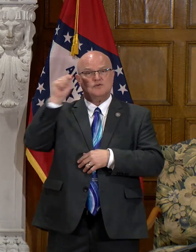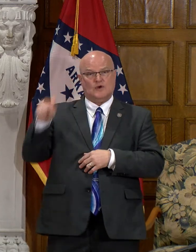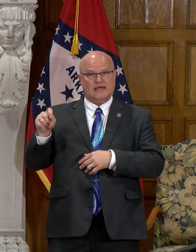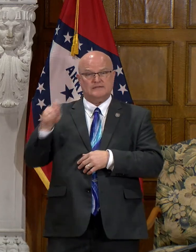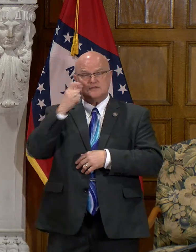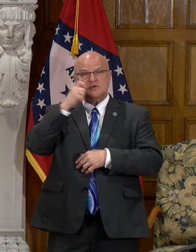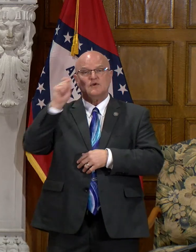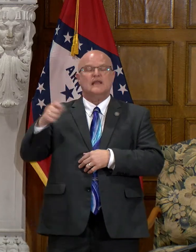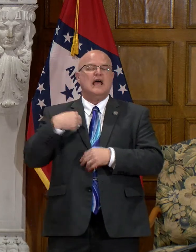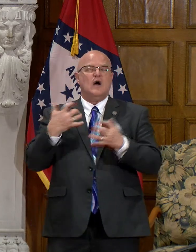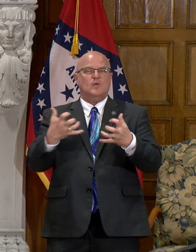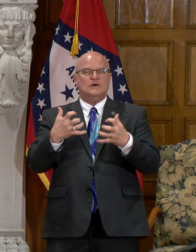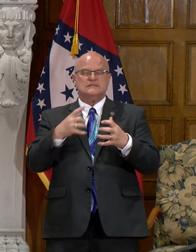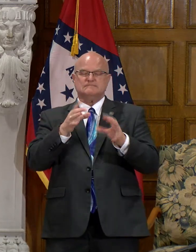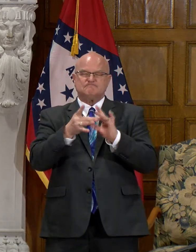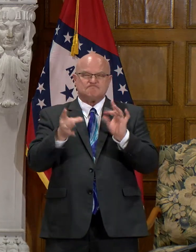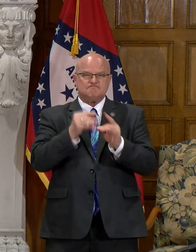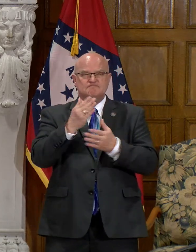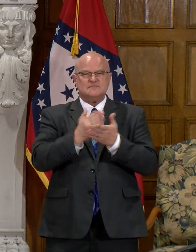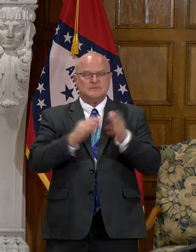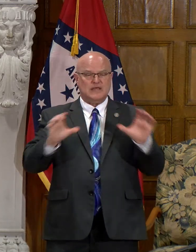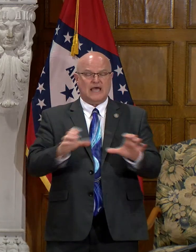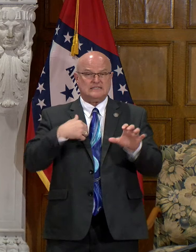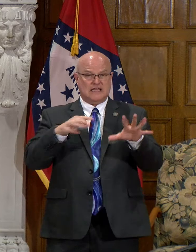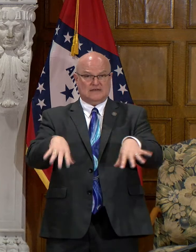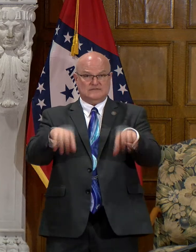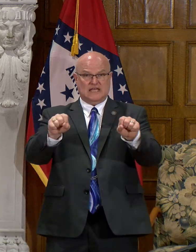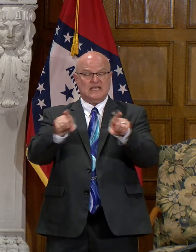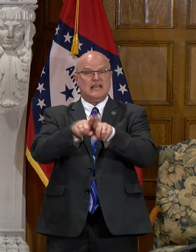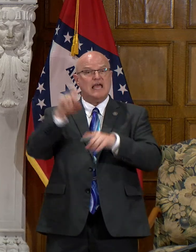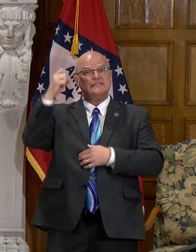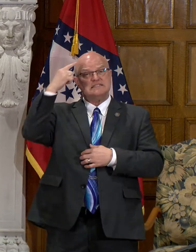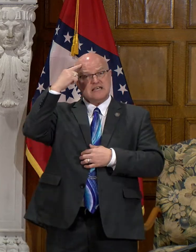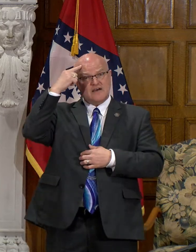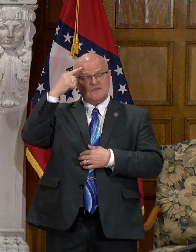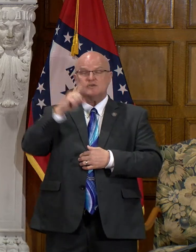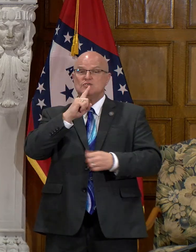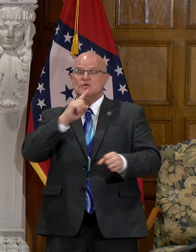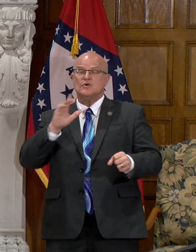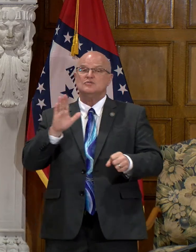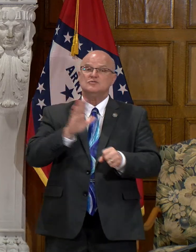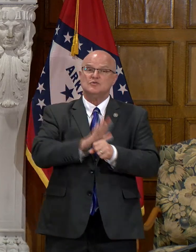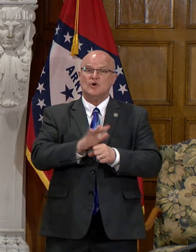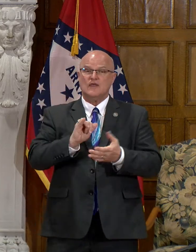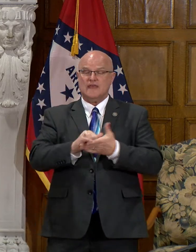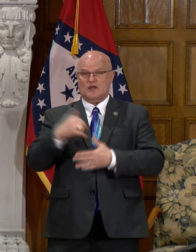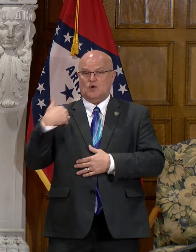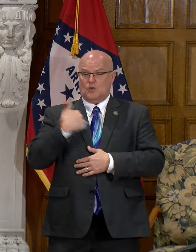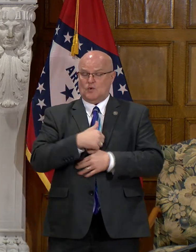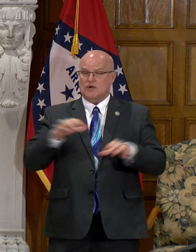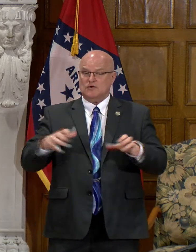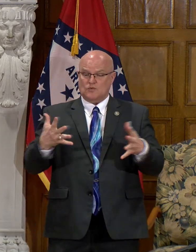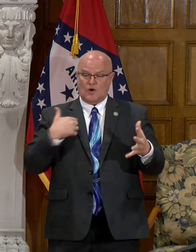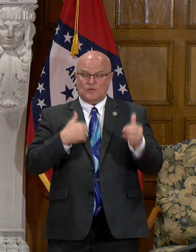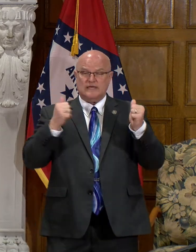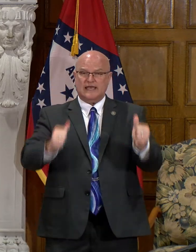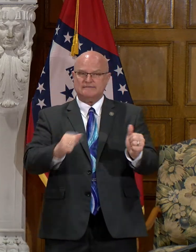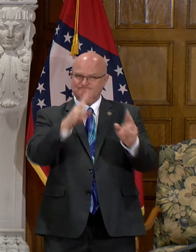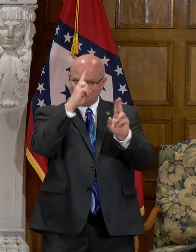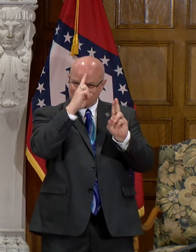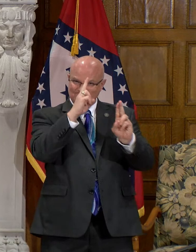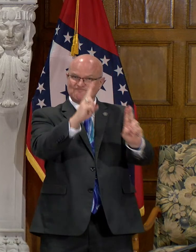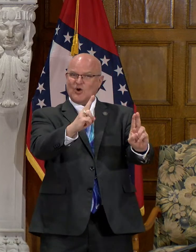I just wanted to update on some of the actions that I have taken as governor, just to assure that we're doing what we can to